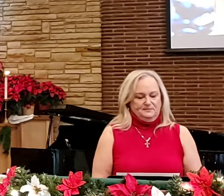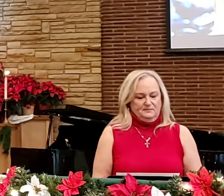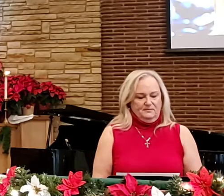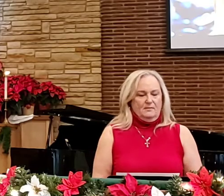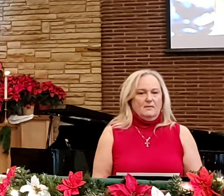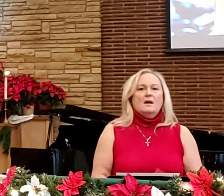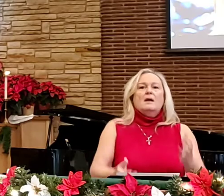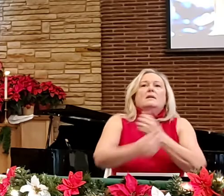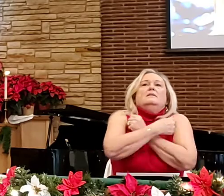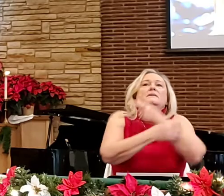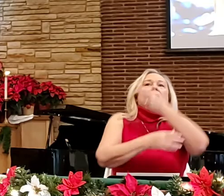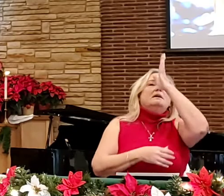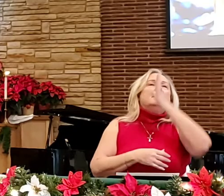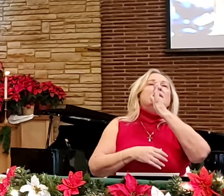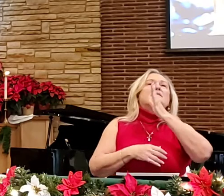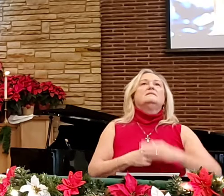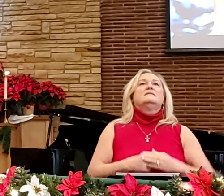O loving God,